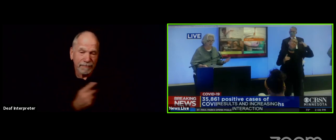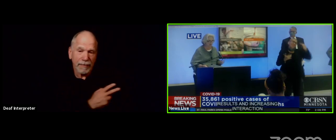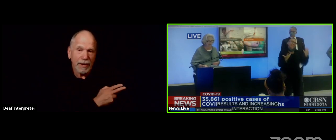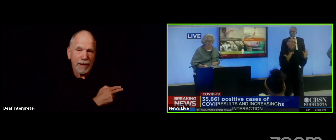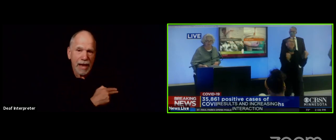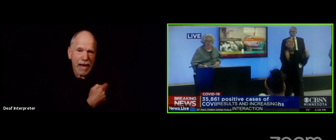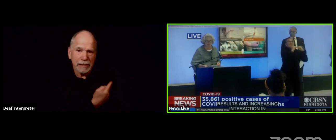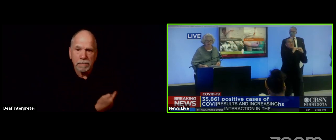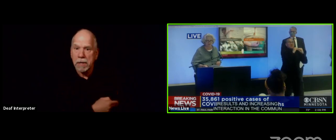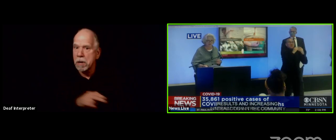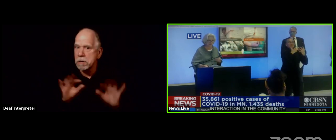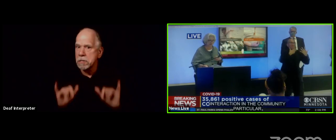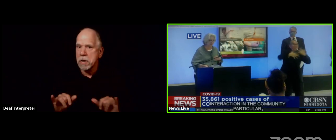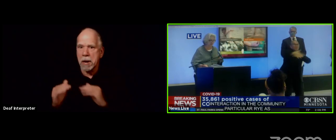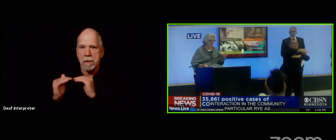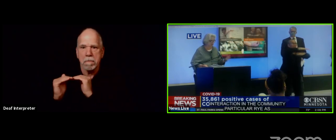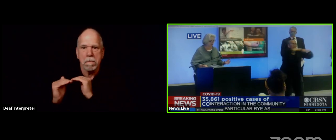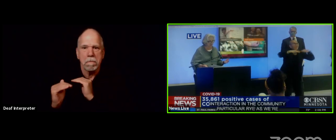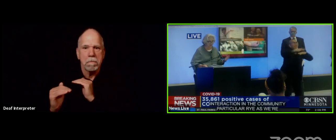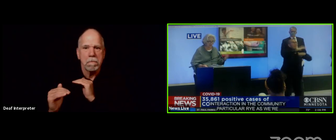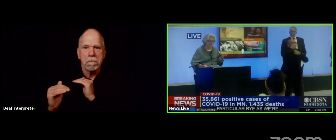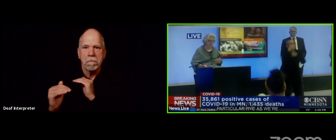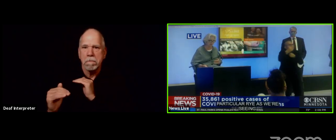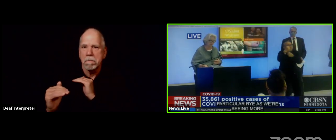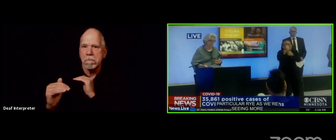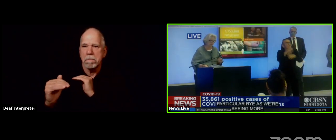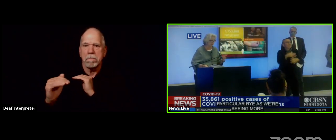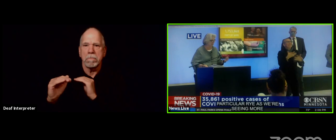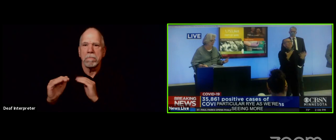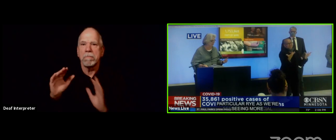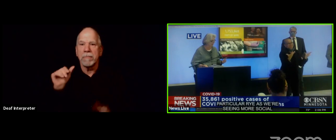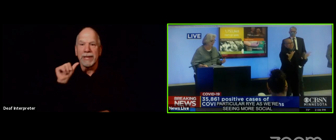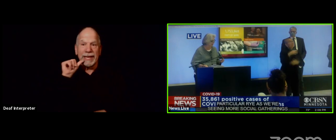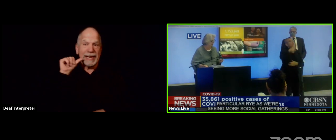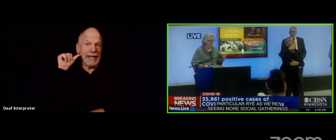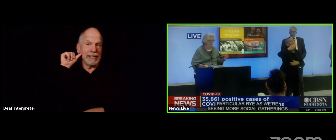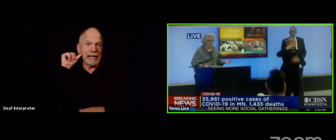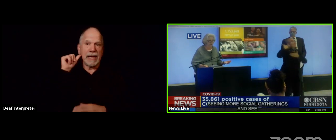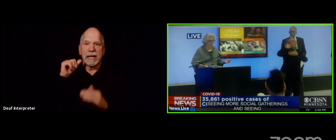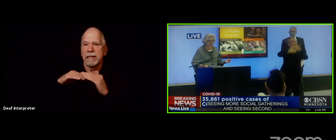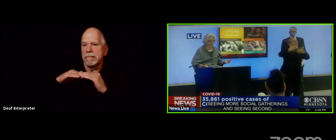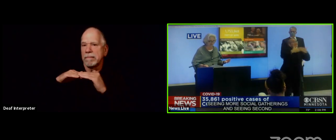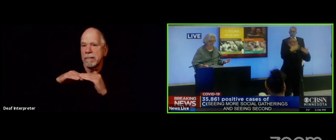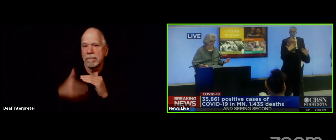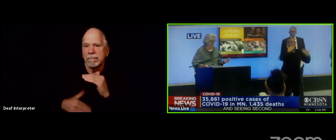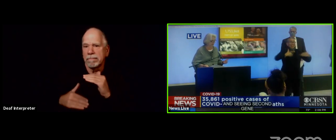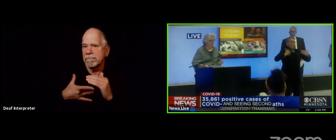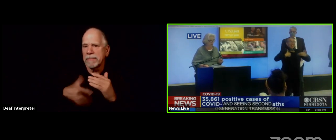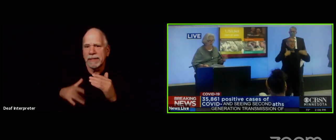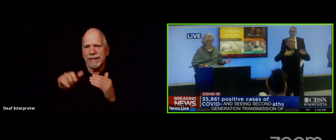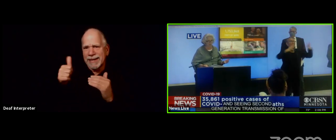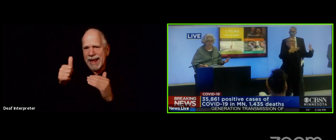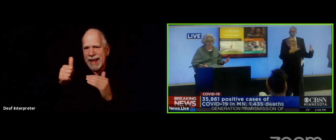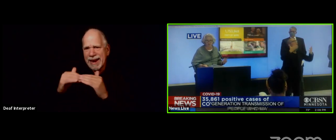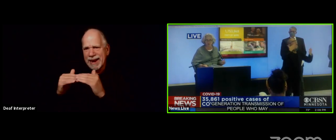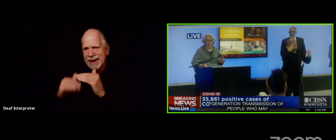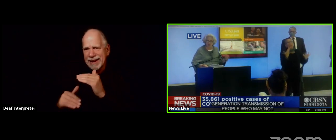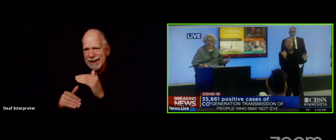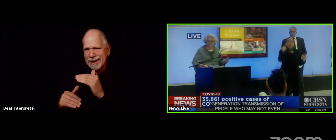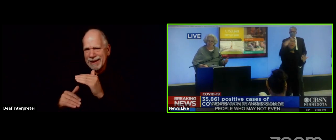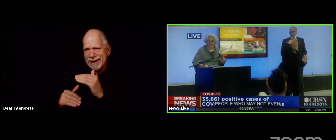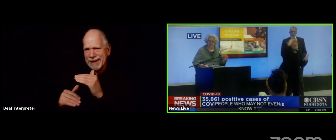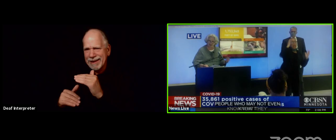social gatherings and we're seeing second generation transmission of people who may not even know that they've been infected to other people who will